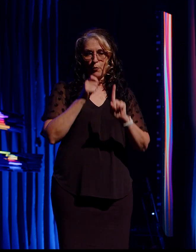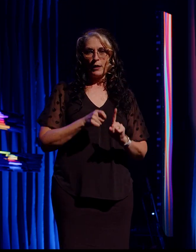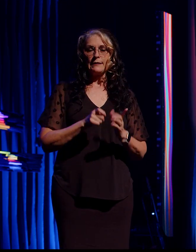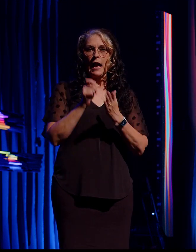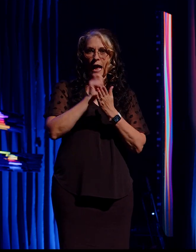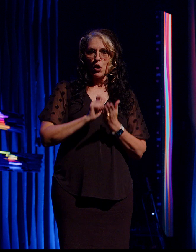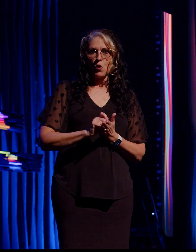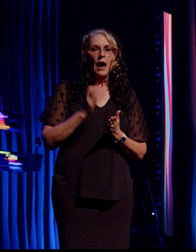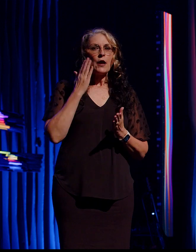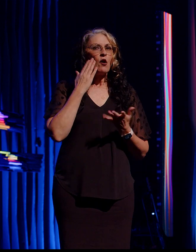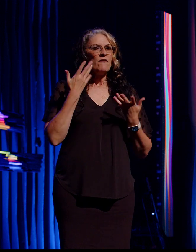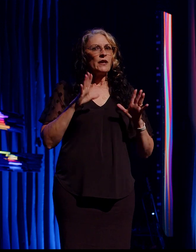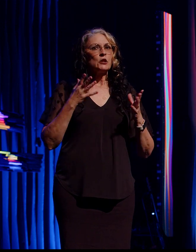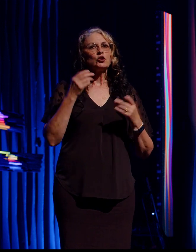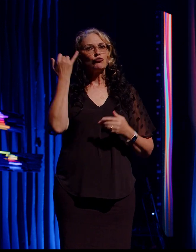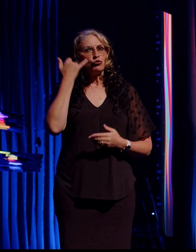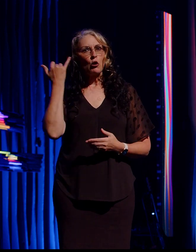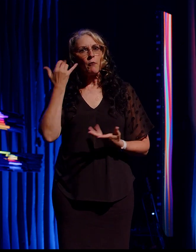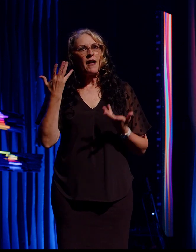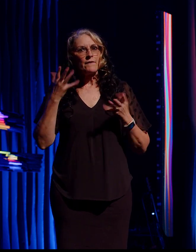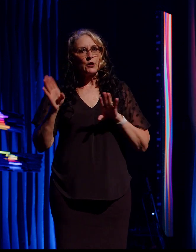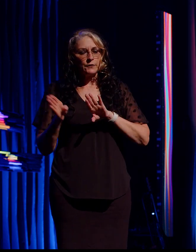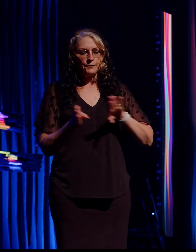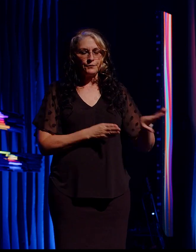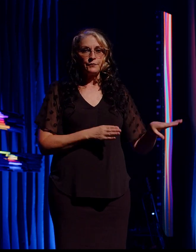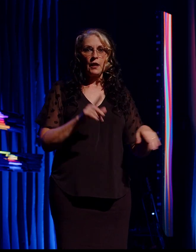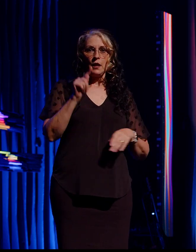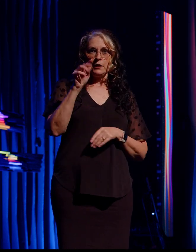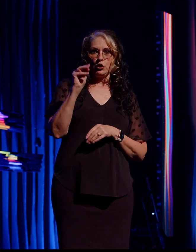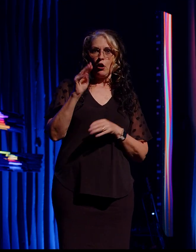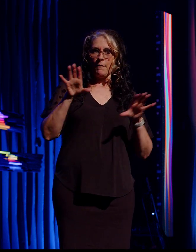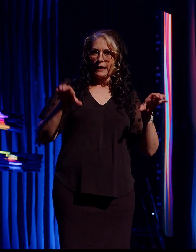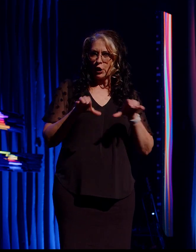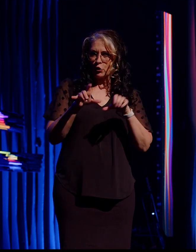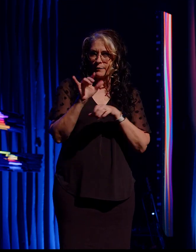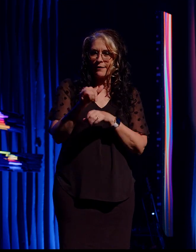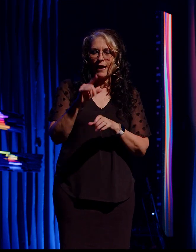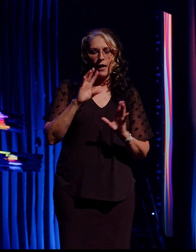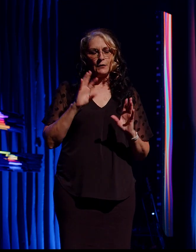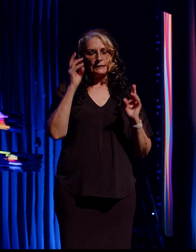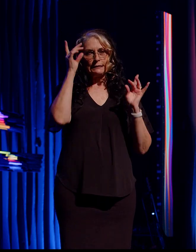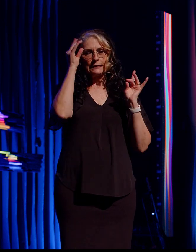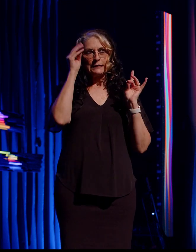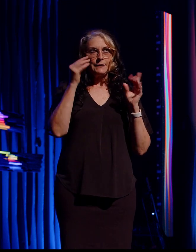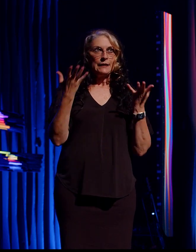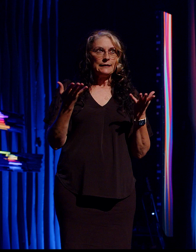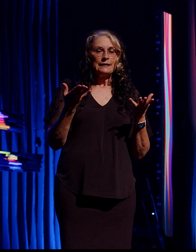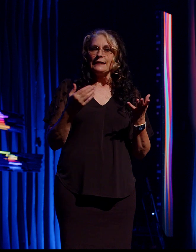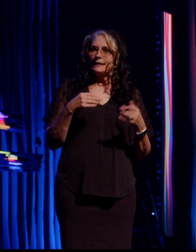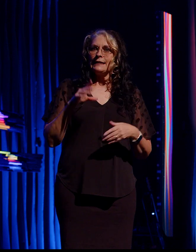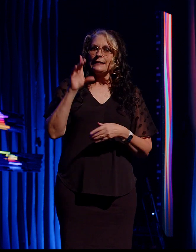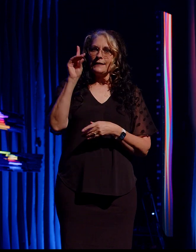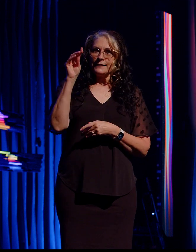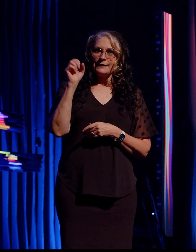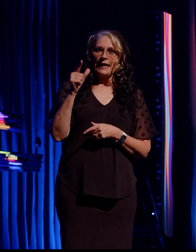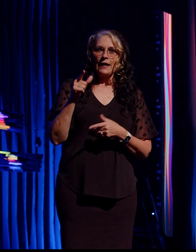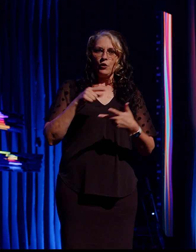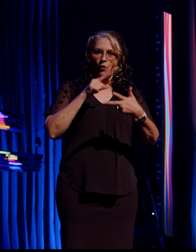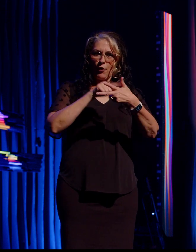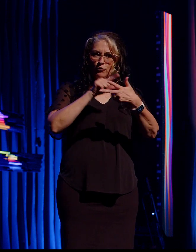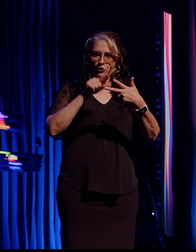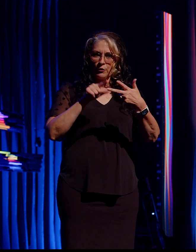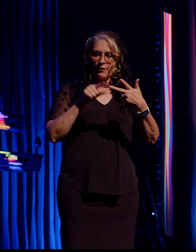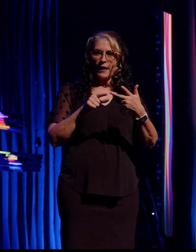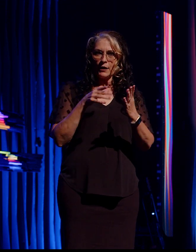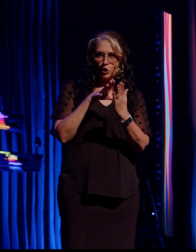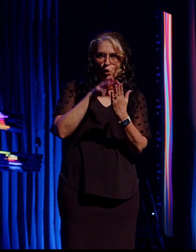talk about Jeremiah because we already talked about Jeremiah. Tom was the one that encouraged me on that because I was deciding through a couple things. He's like, Daniel, just share the 3 things that you